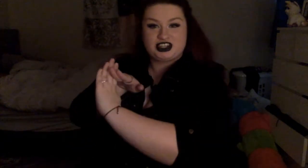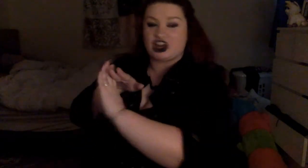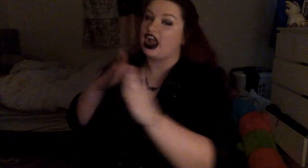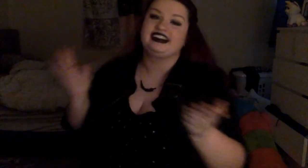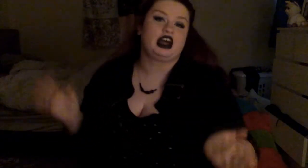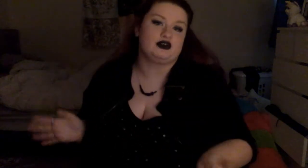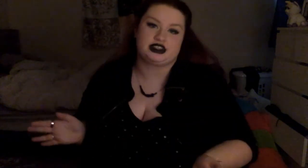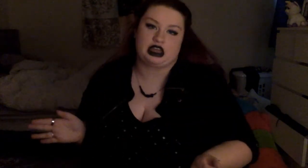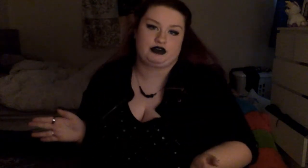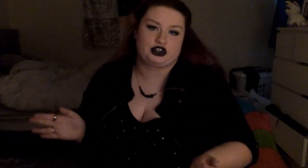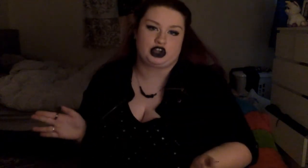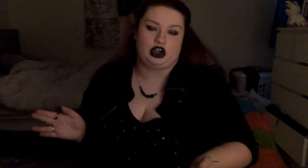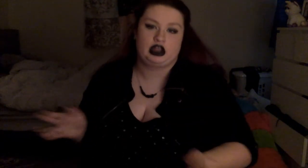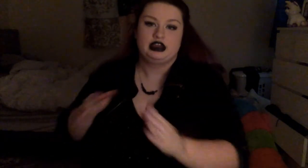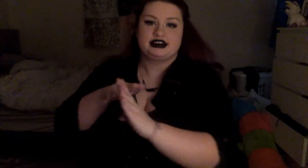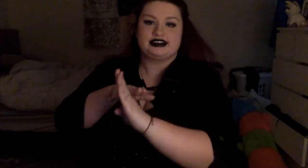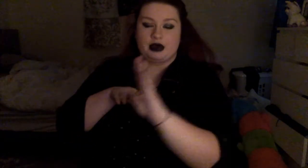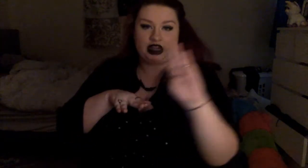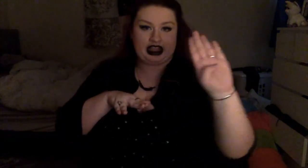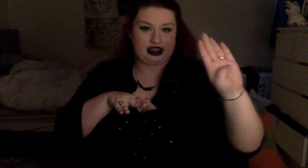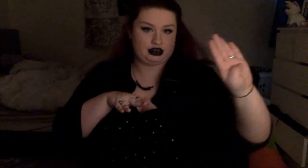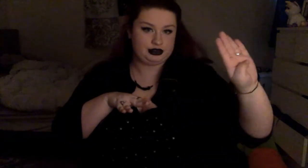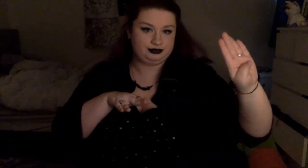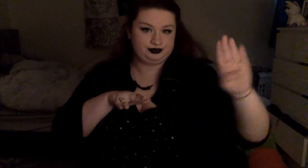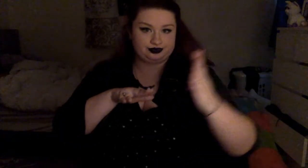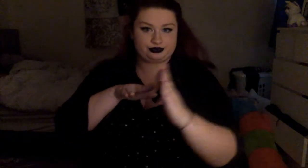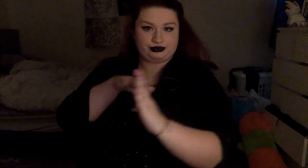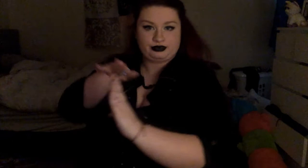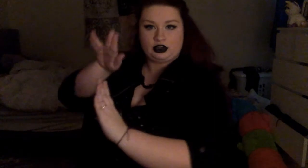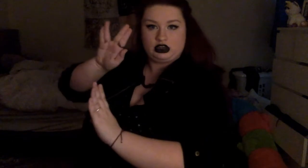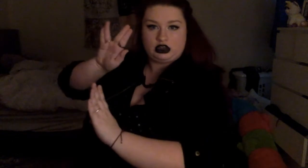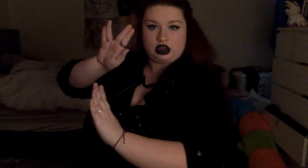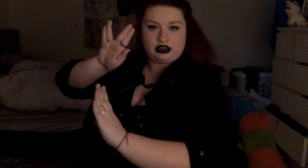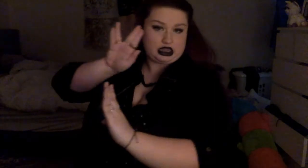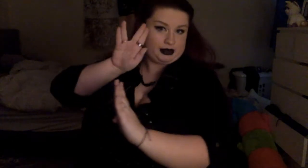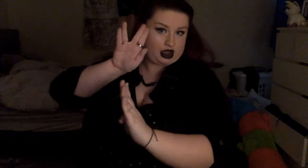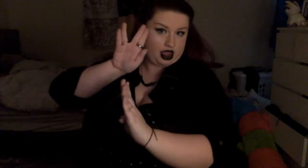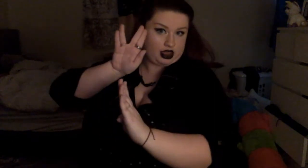Shark, I love the sign for shark. Dominant hand, non-dominant hand,